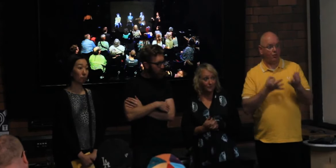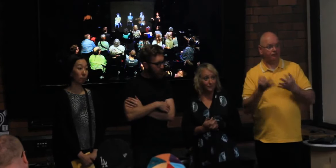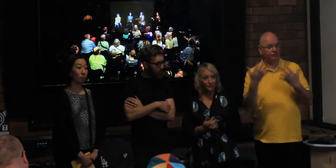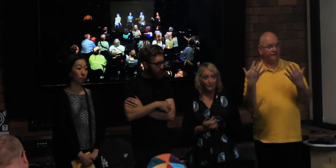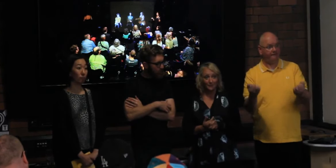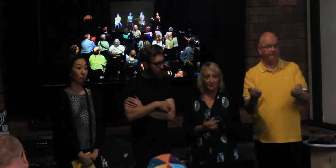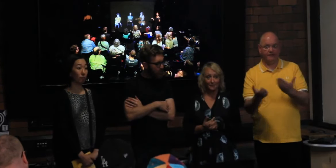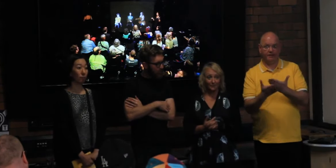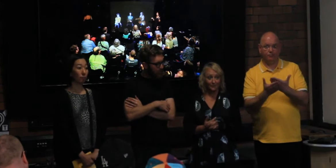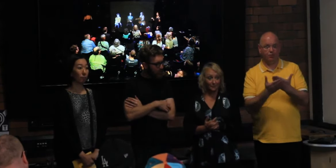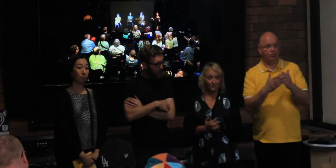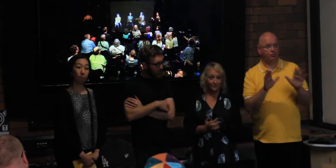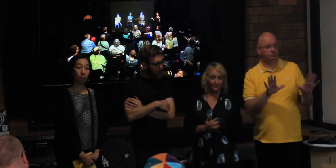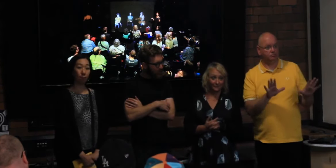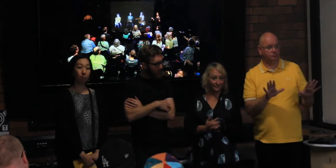online?